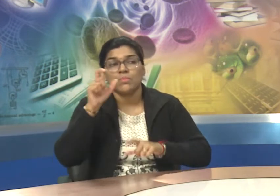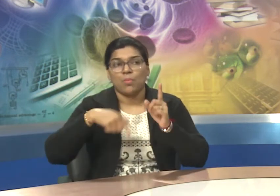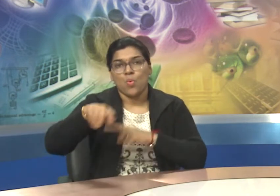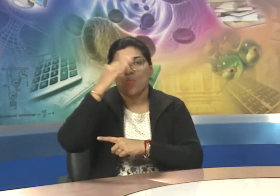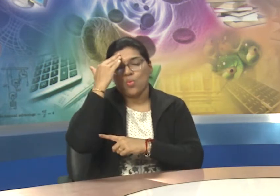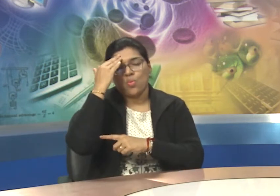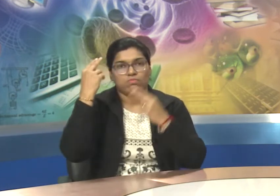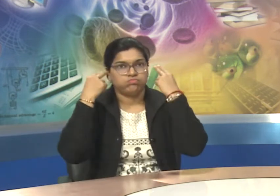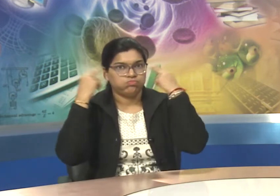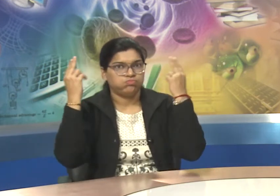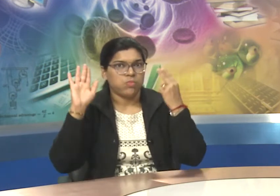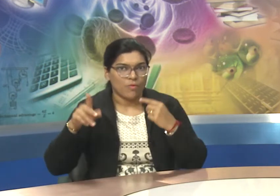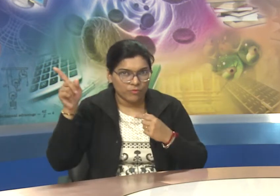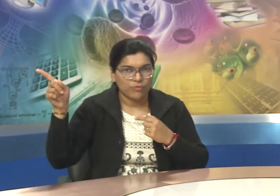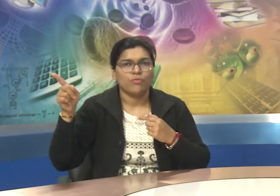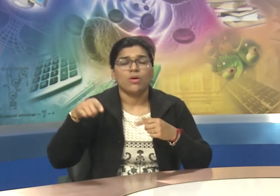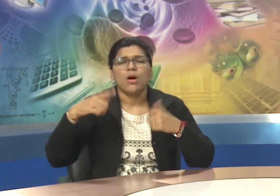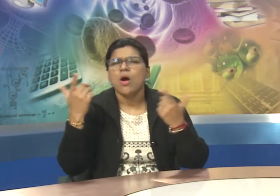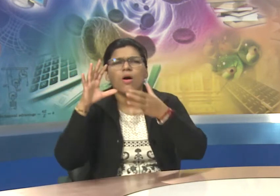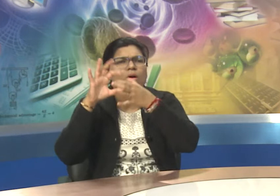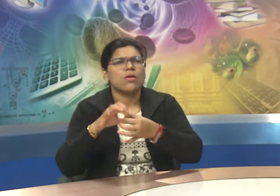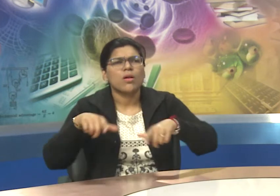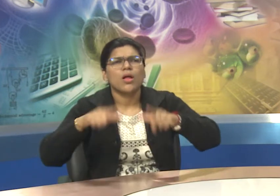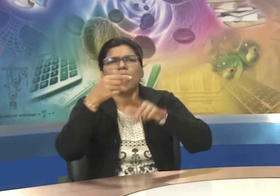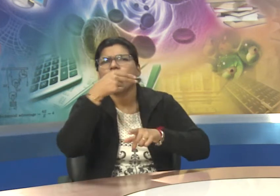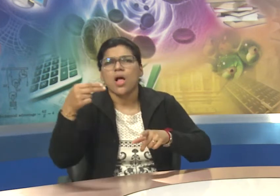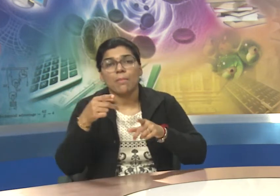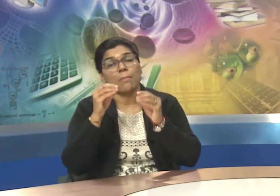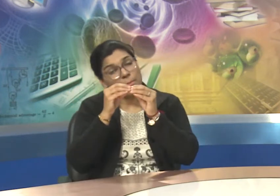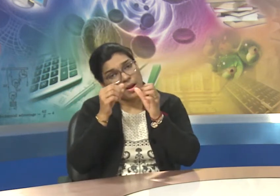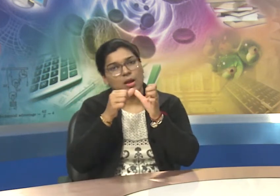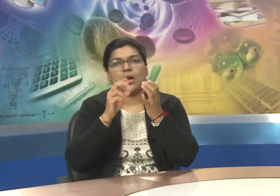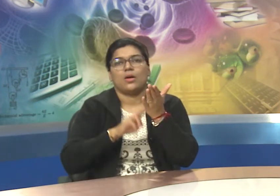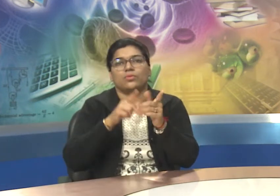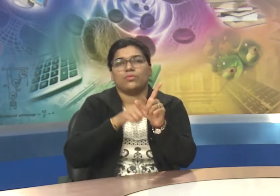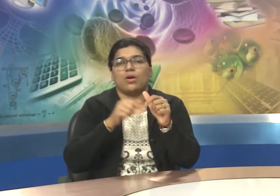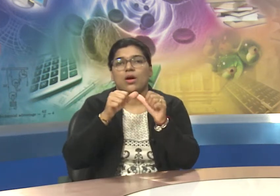Sibpur, Calcutta. For example,